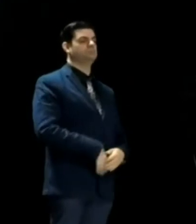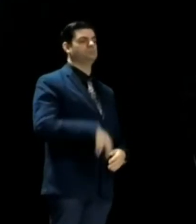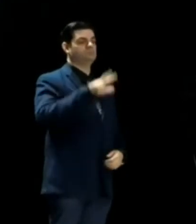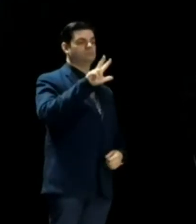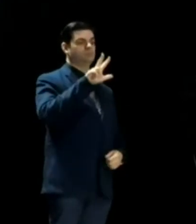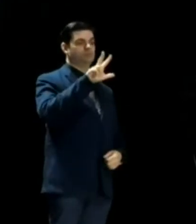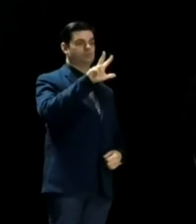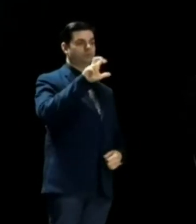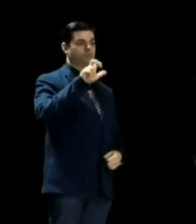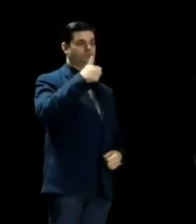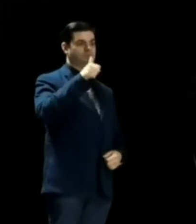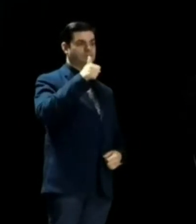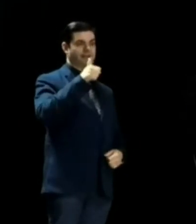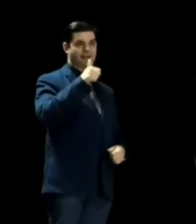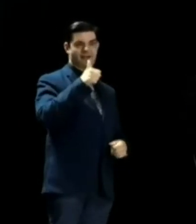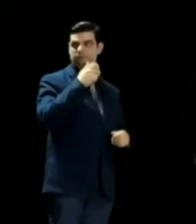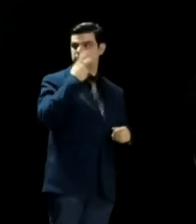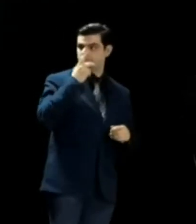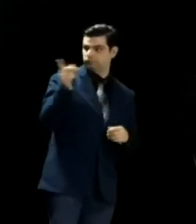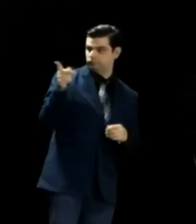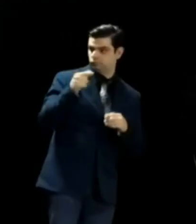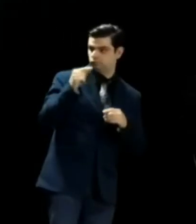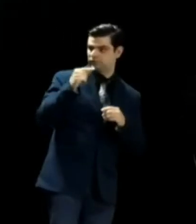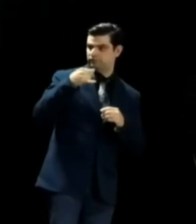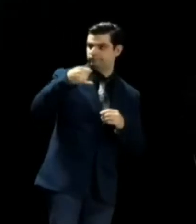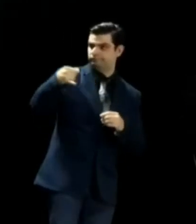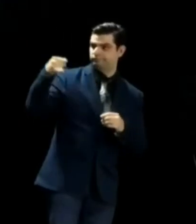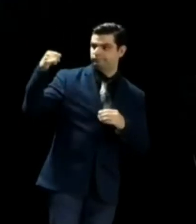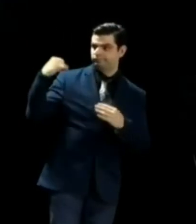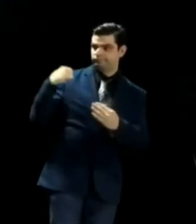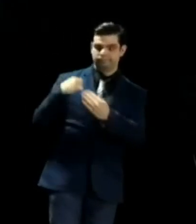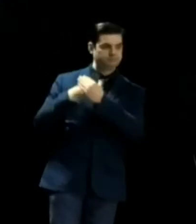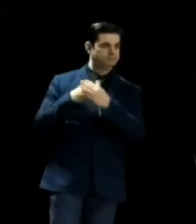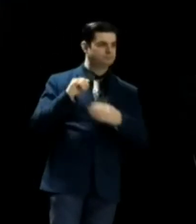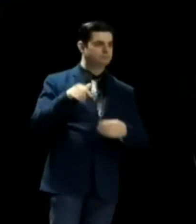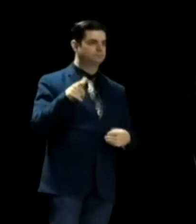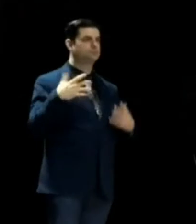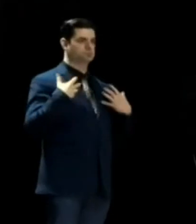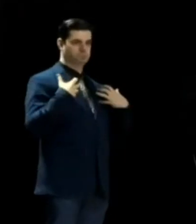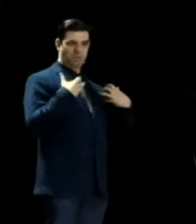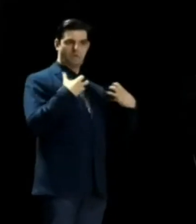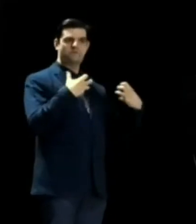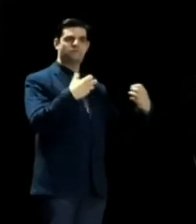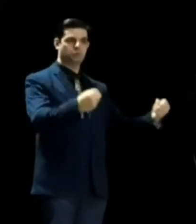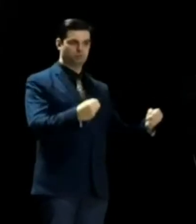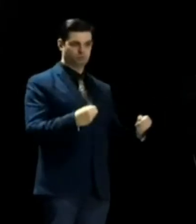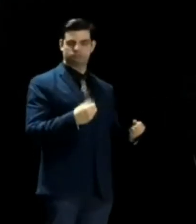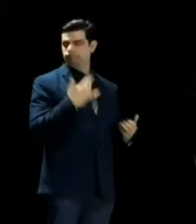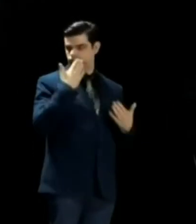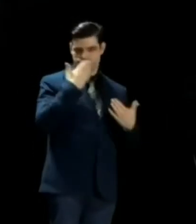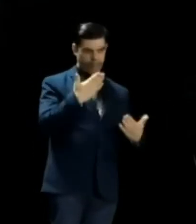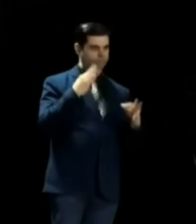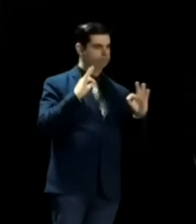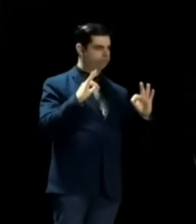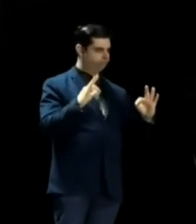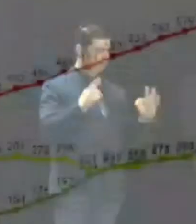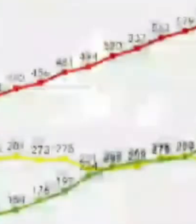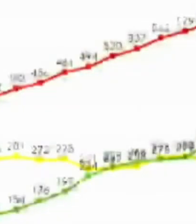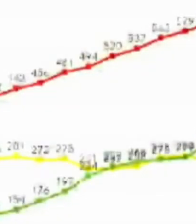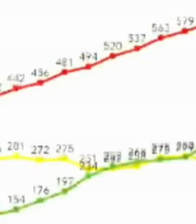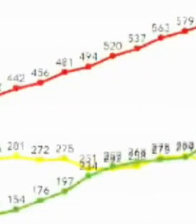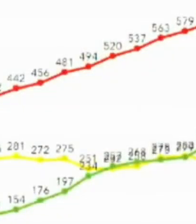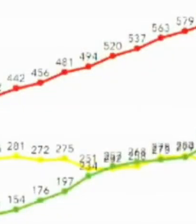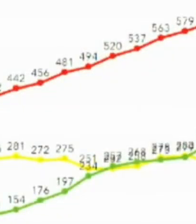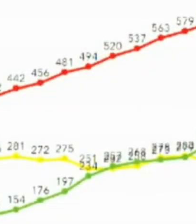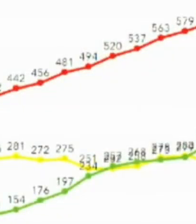curve right here. That's good. Out of this, they've obviously been